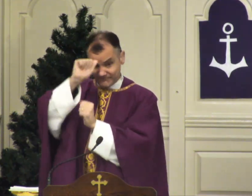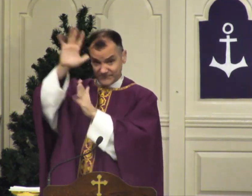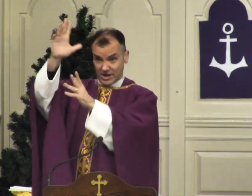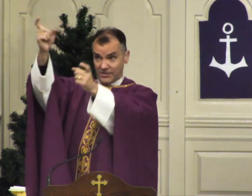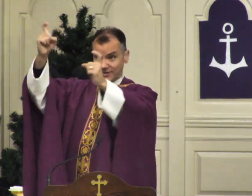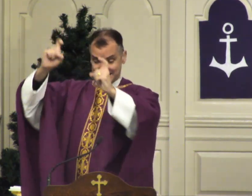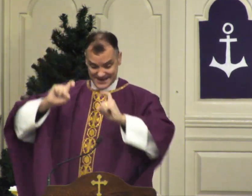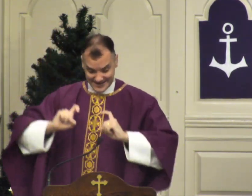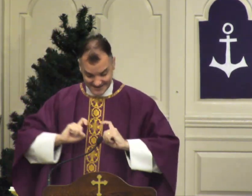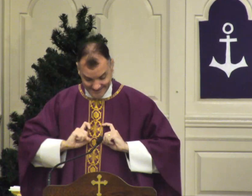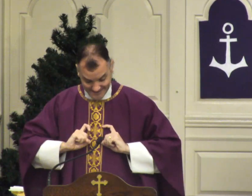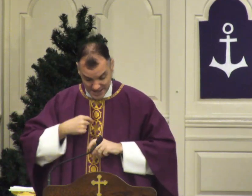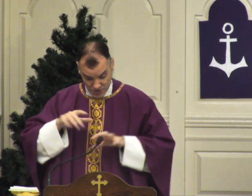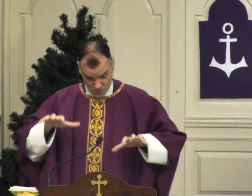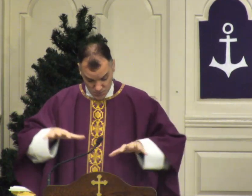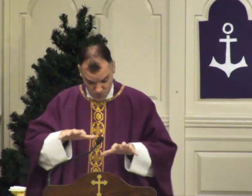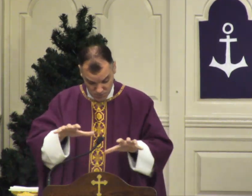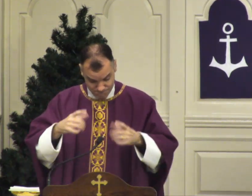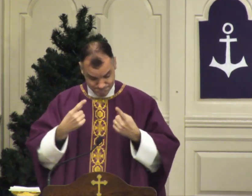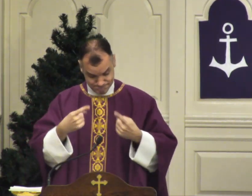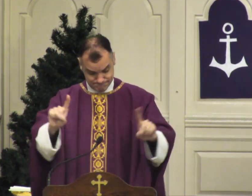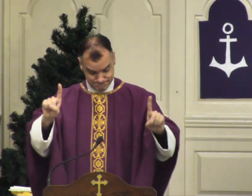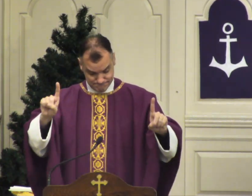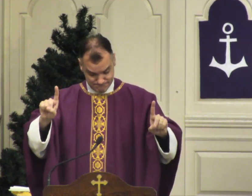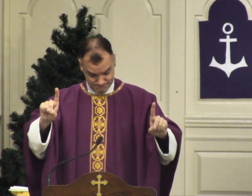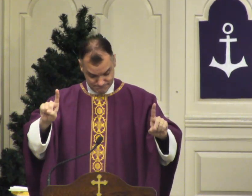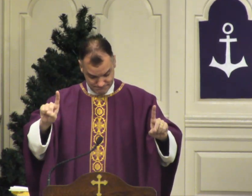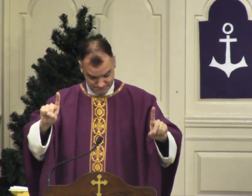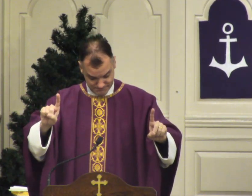The works that the Father gave me to accomplish,